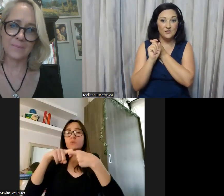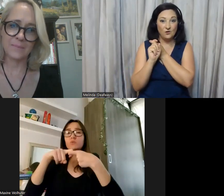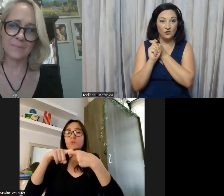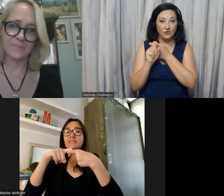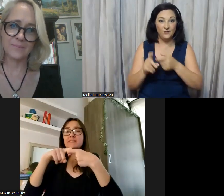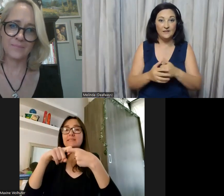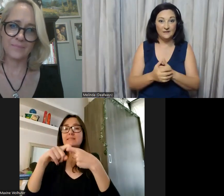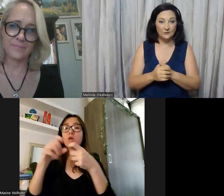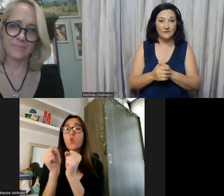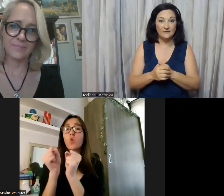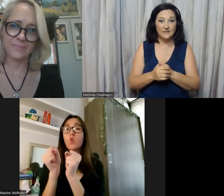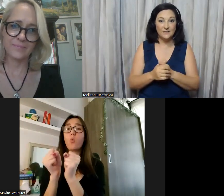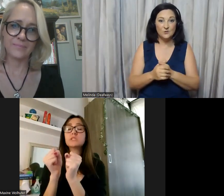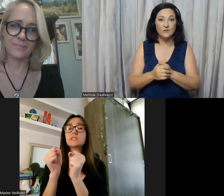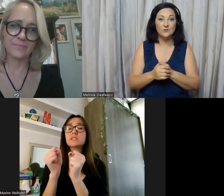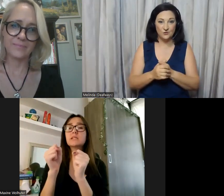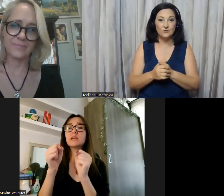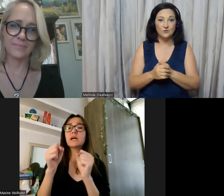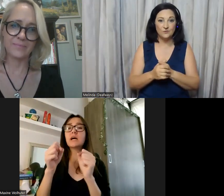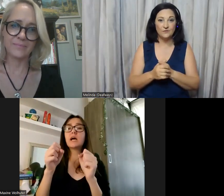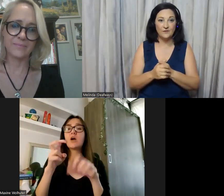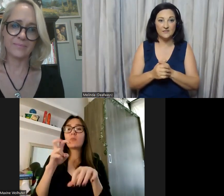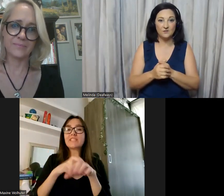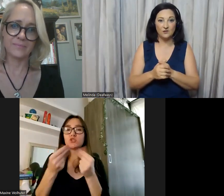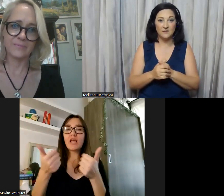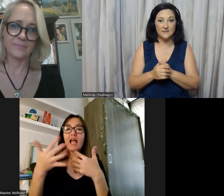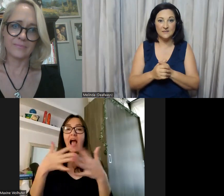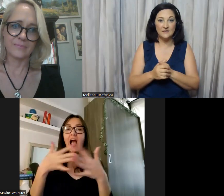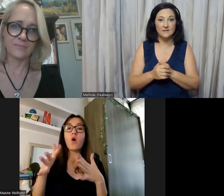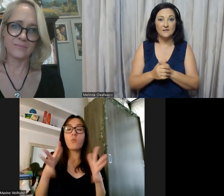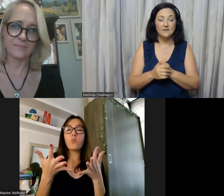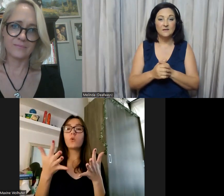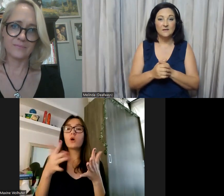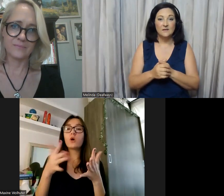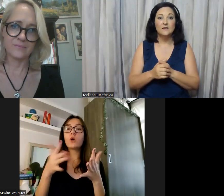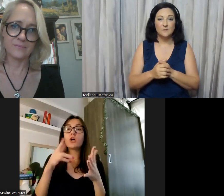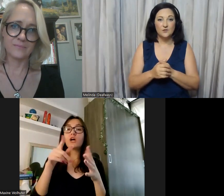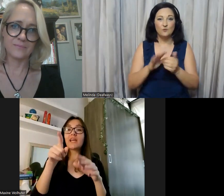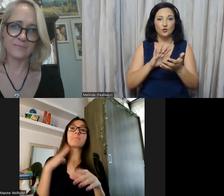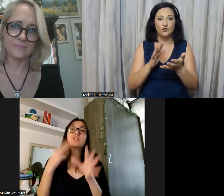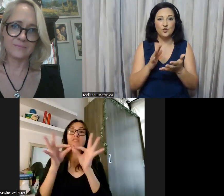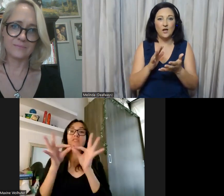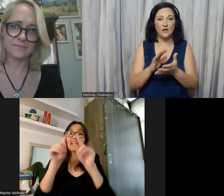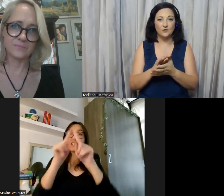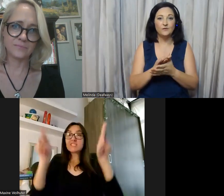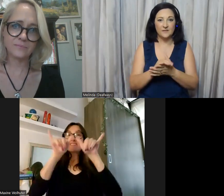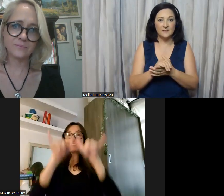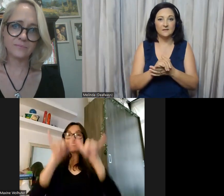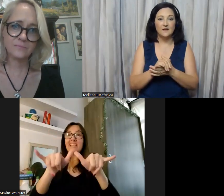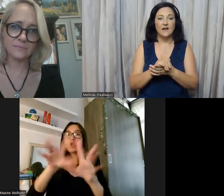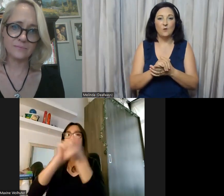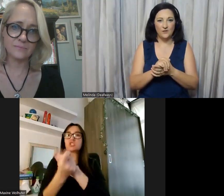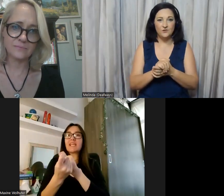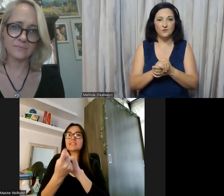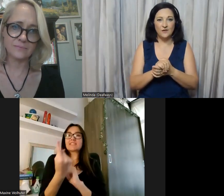Okay. Just hold on a little bit. I just want to fix it on my side. Because I'm not too sure how to fix